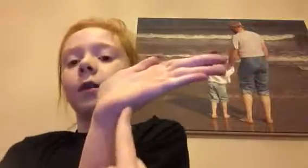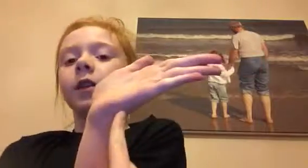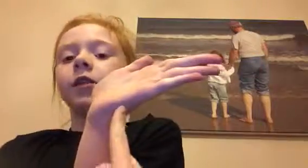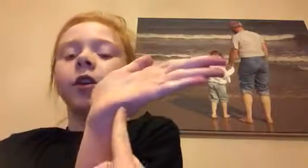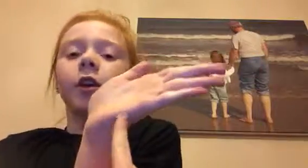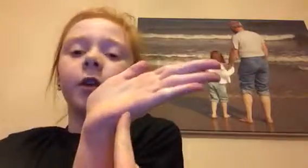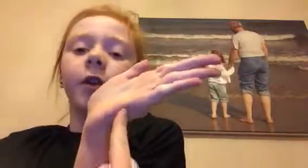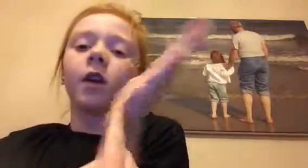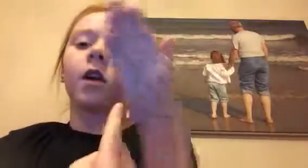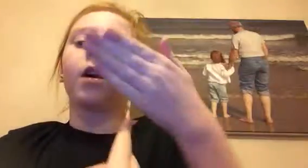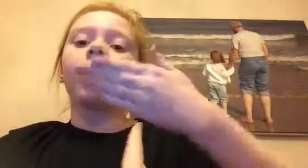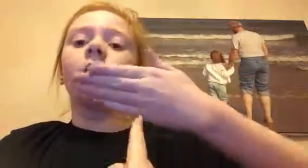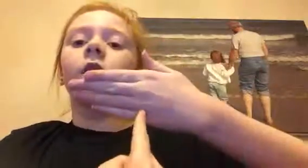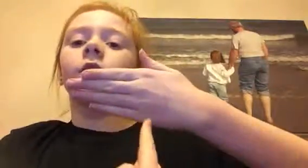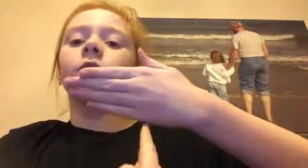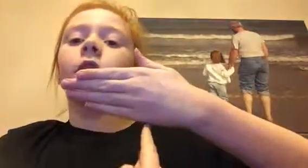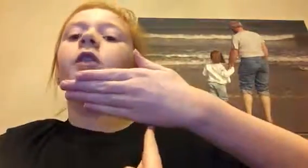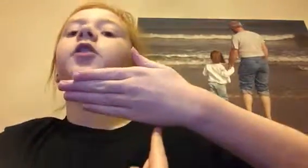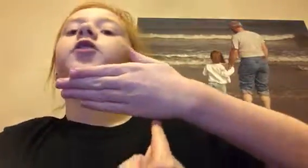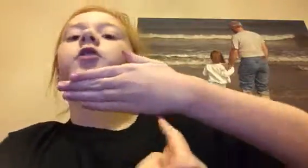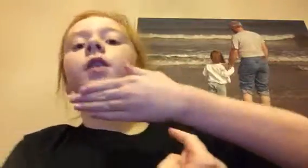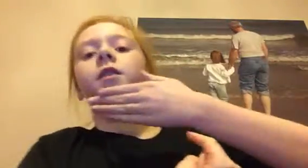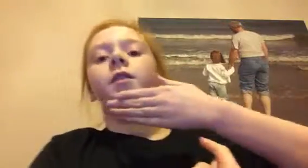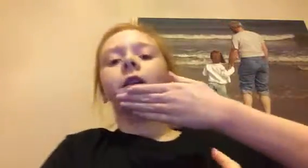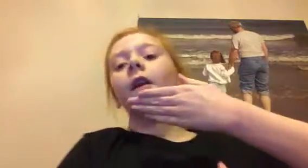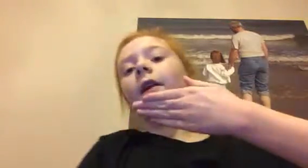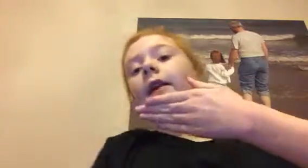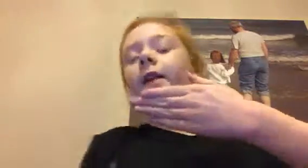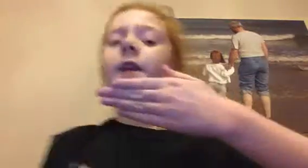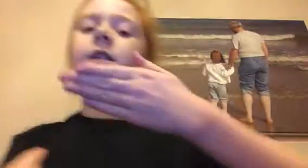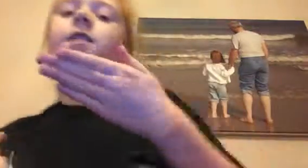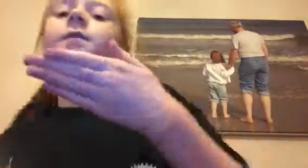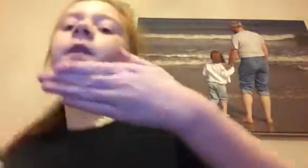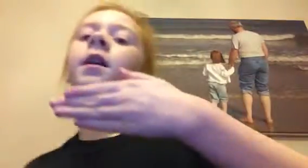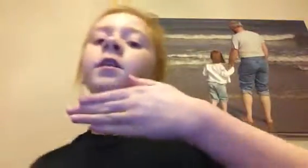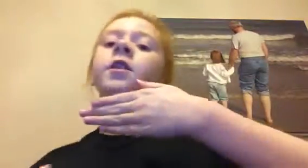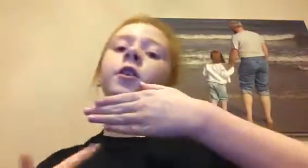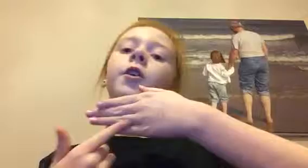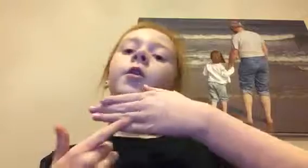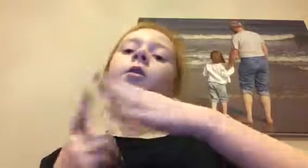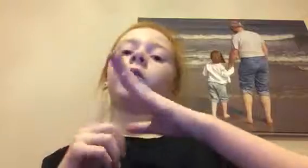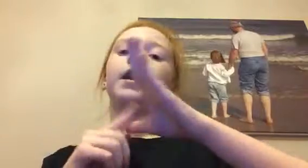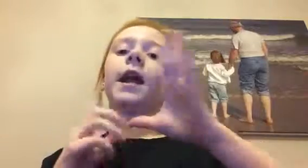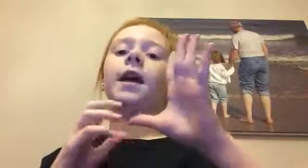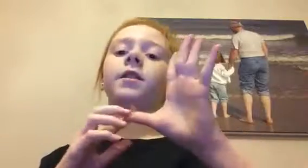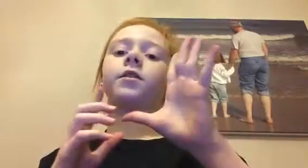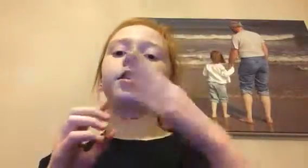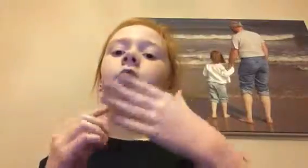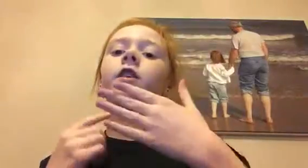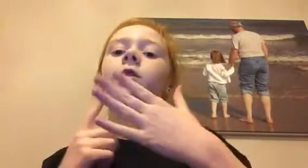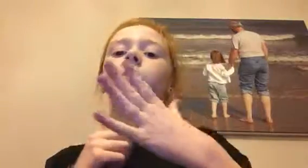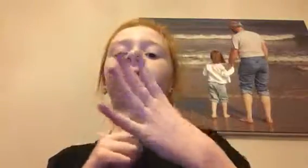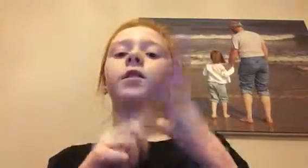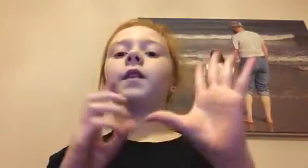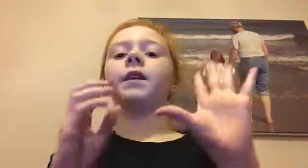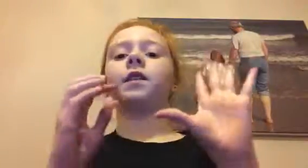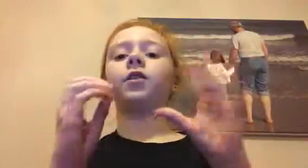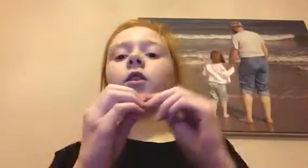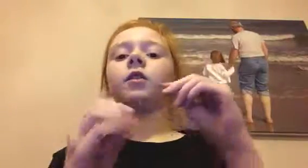going to so you do this like this so you all the letters i've shown you you will do facing to you